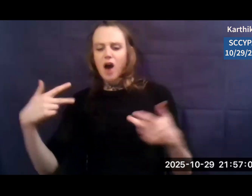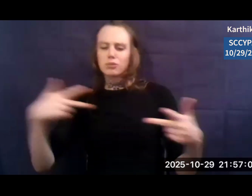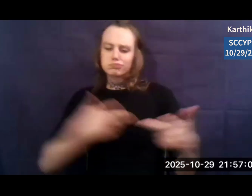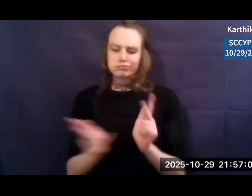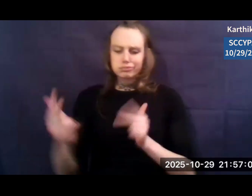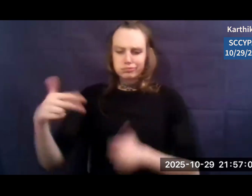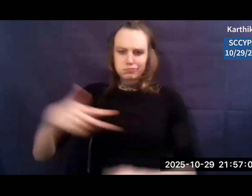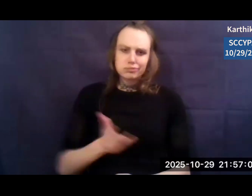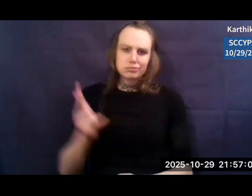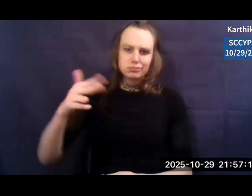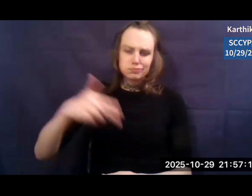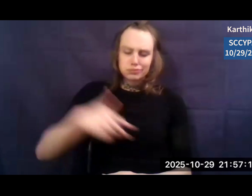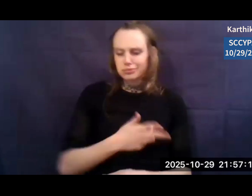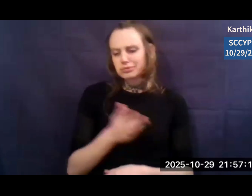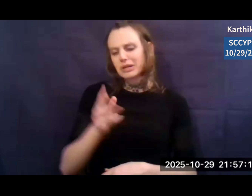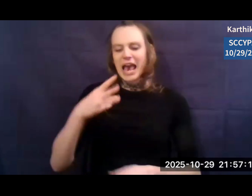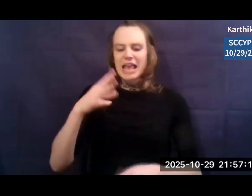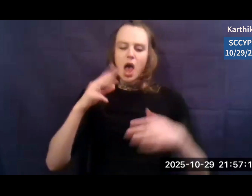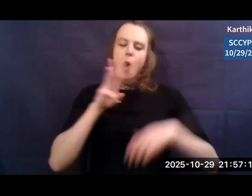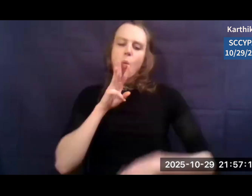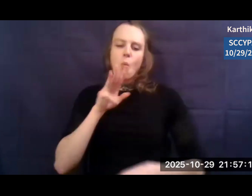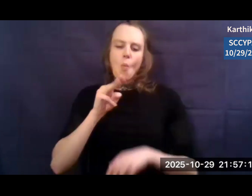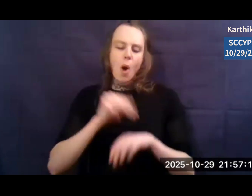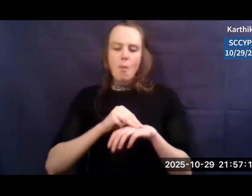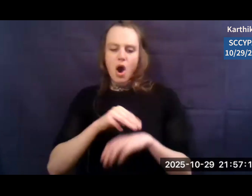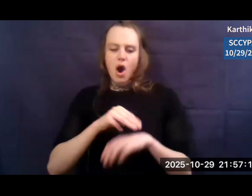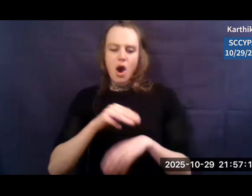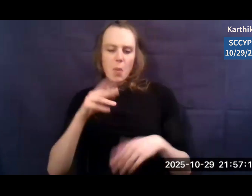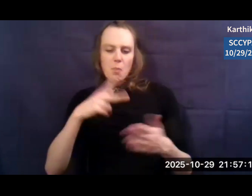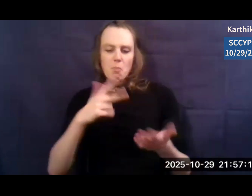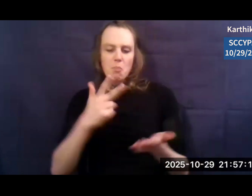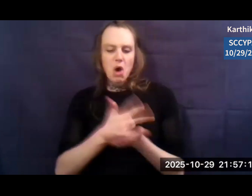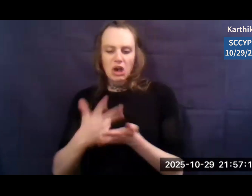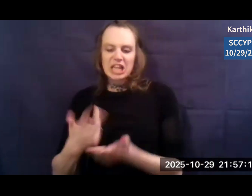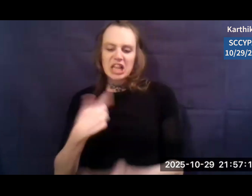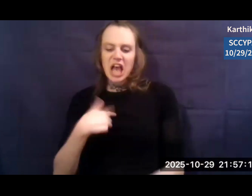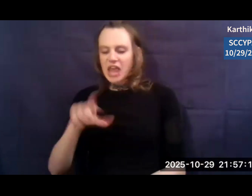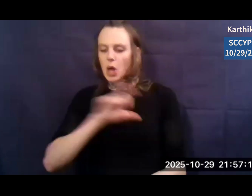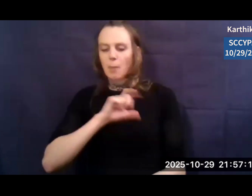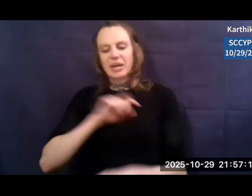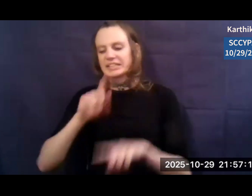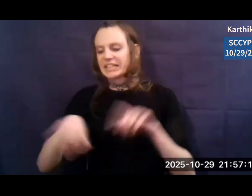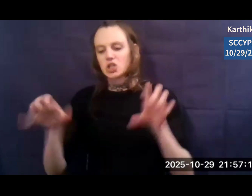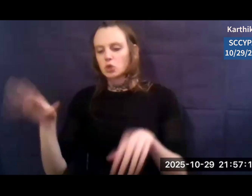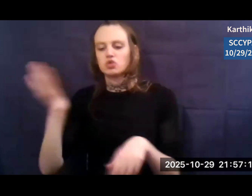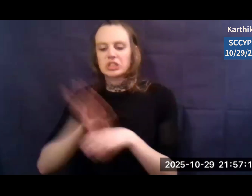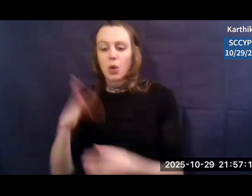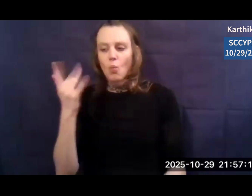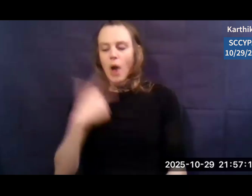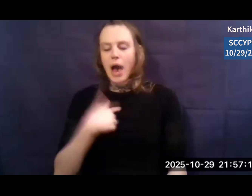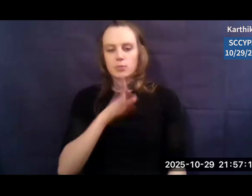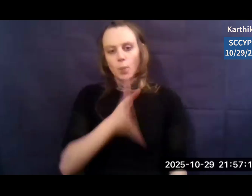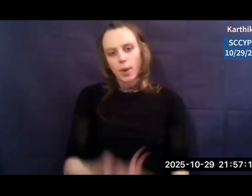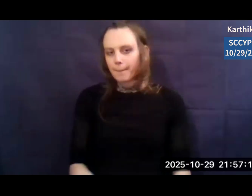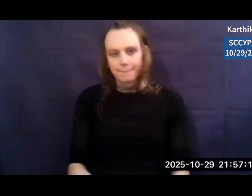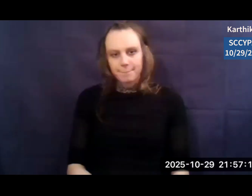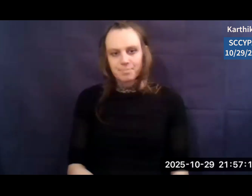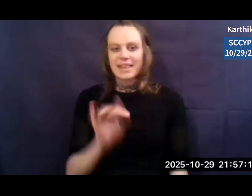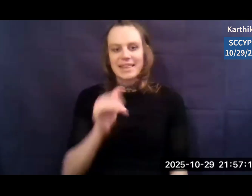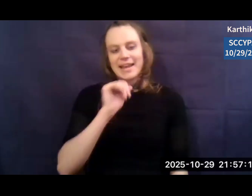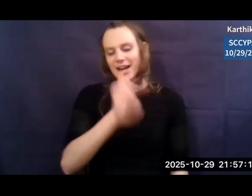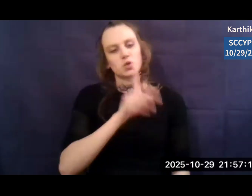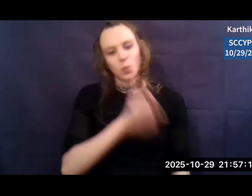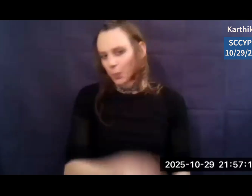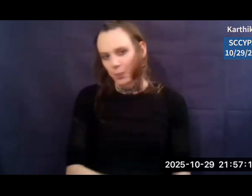zeros. And like that's like what I thought was up. And it is not, apparently. It just means that I'll